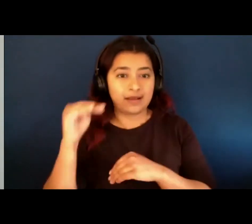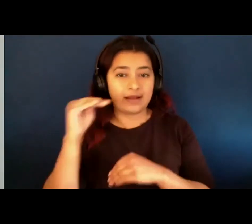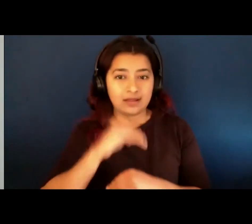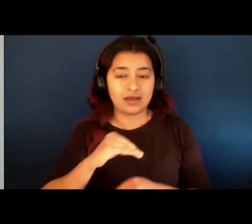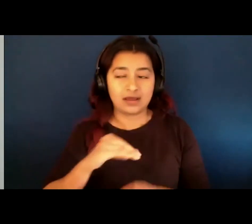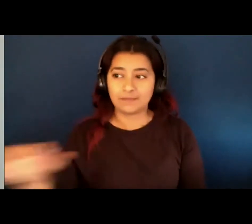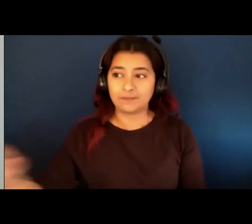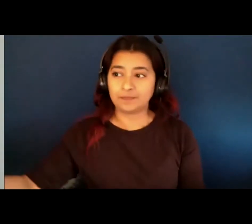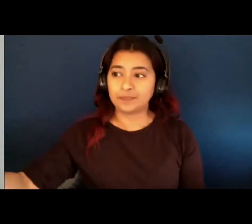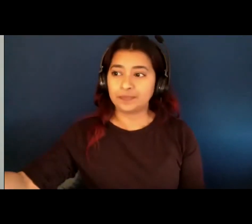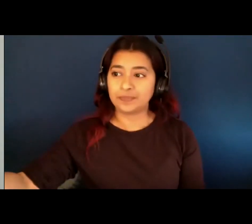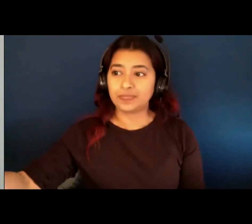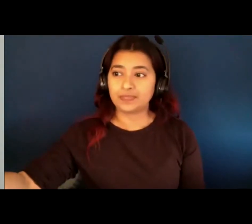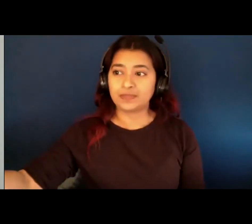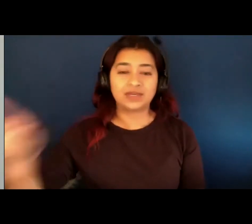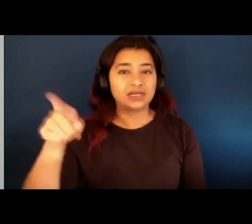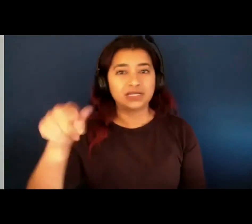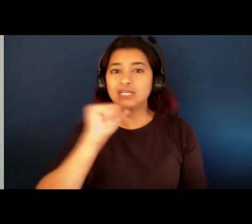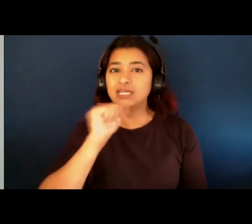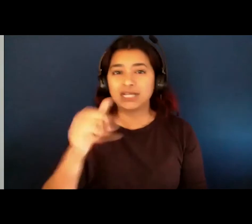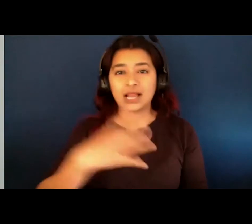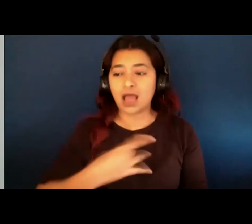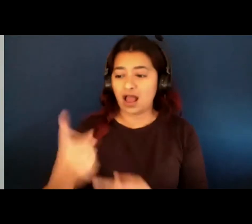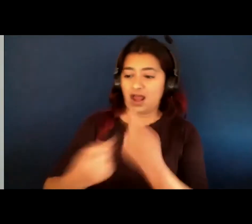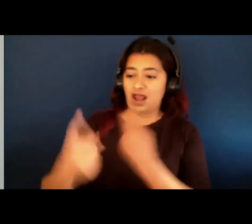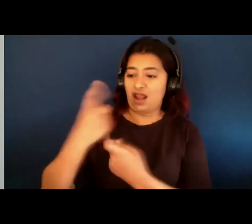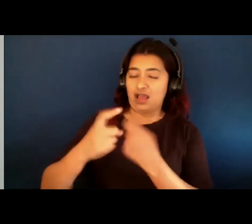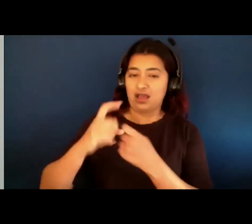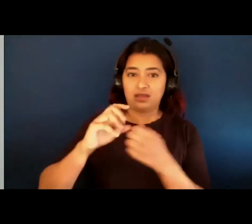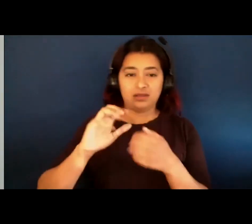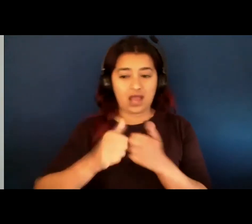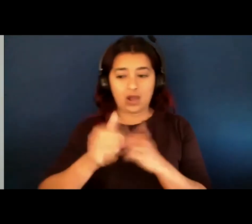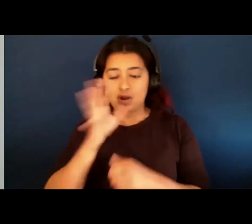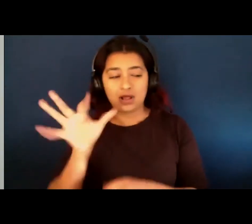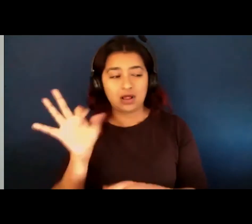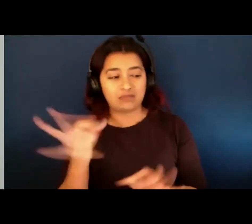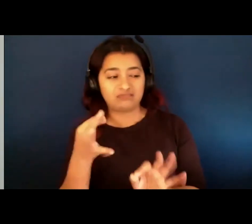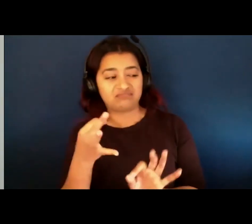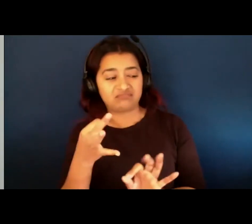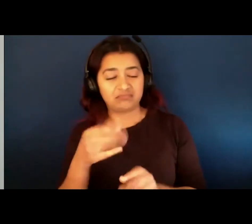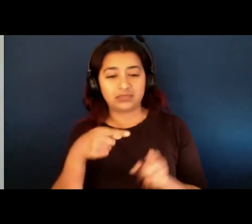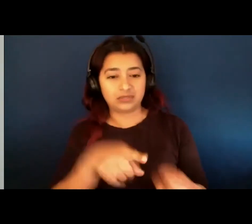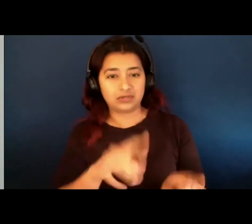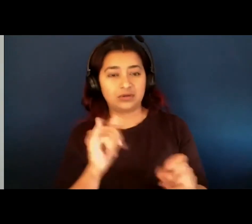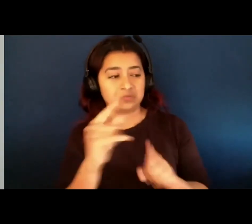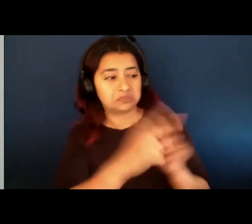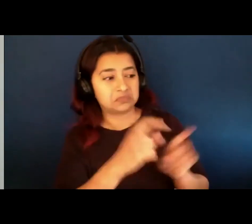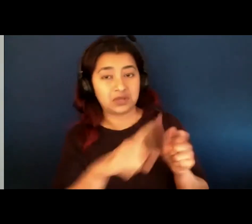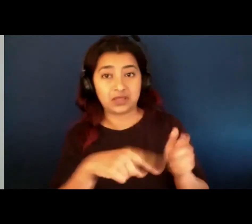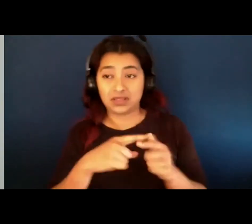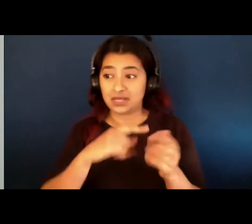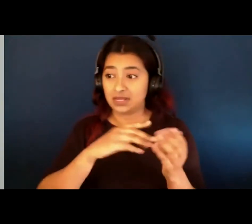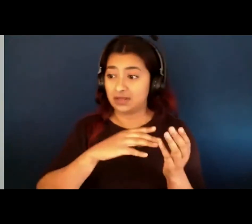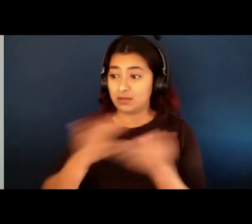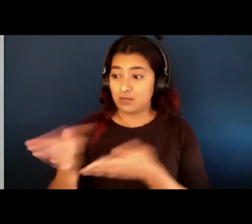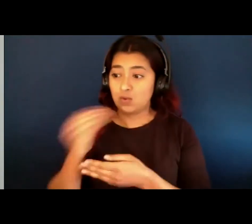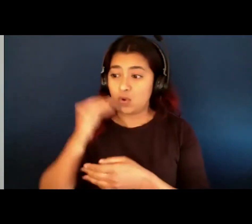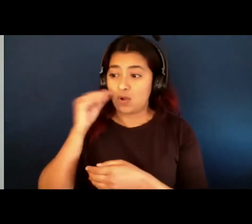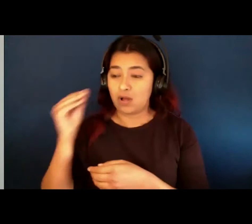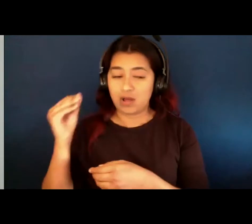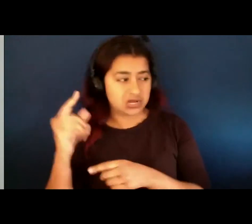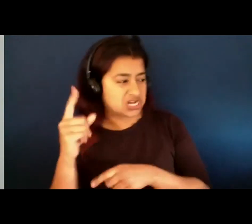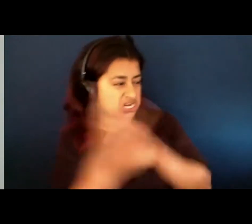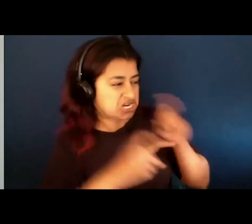She didn't appreciate the third degree, didn't appreciate how grandma side-eyed her during the third degree, and then when they got home, interrogated her like she was the